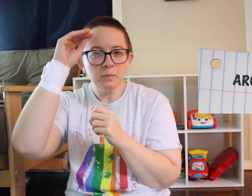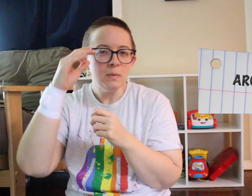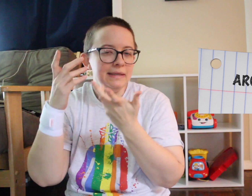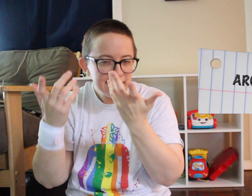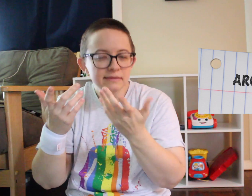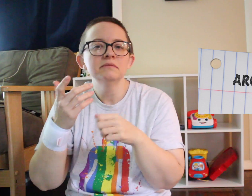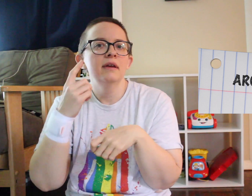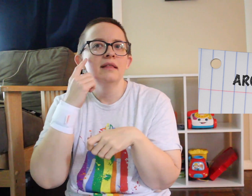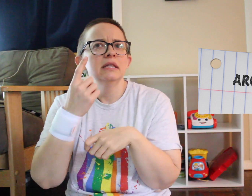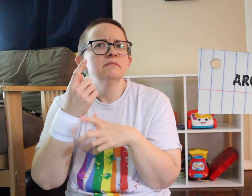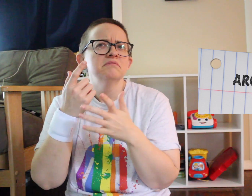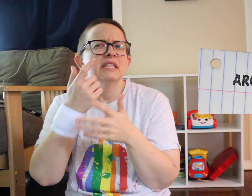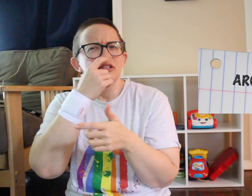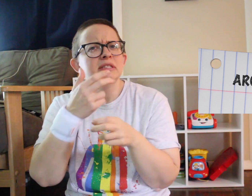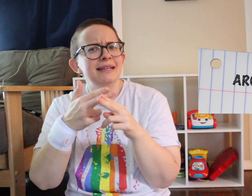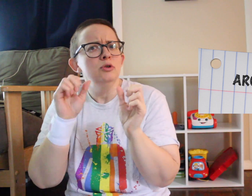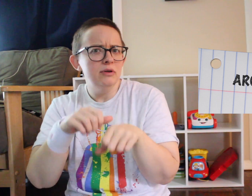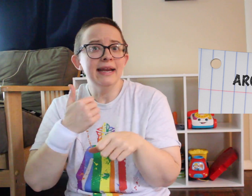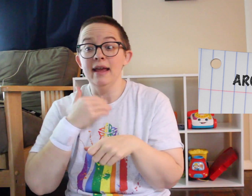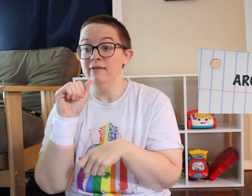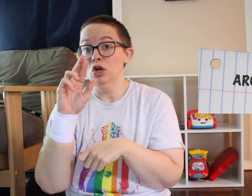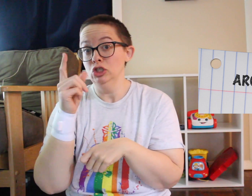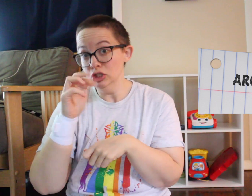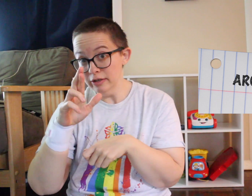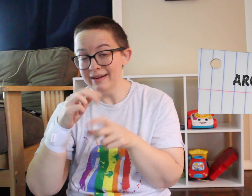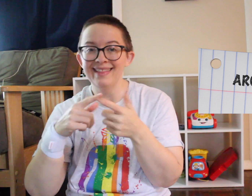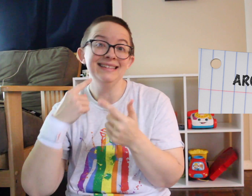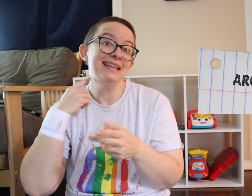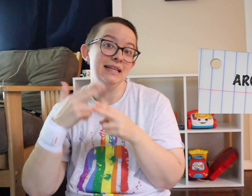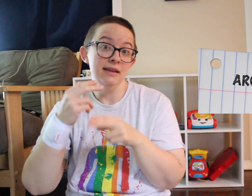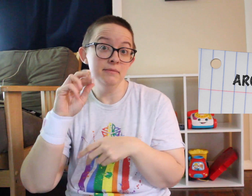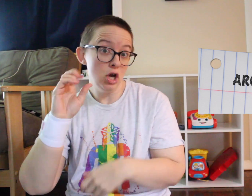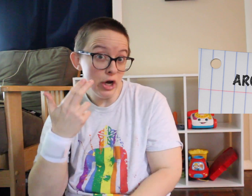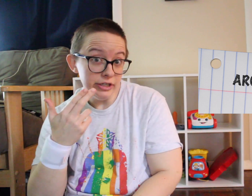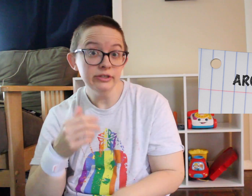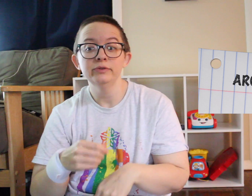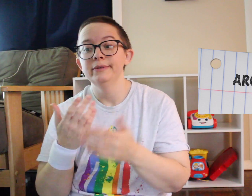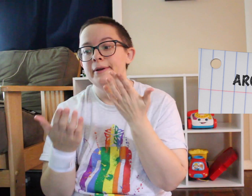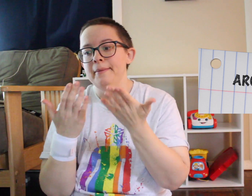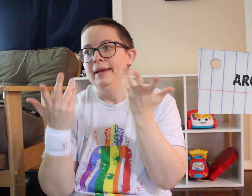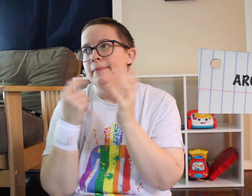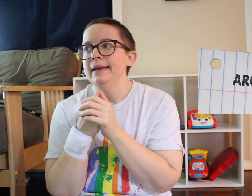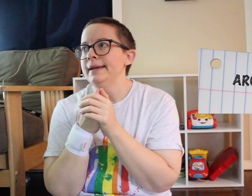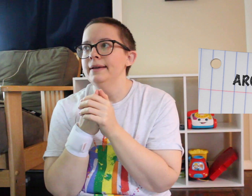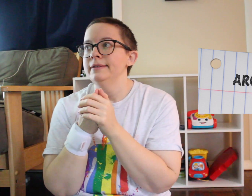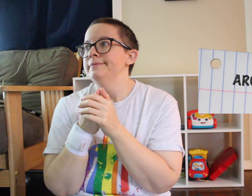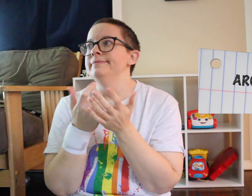It's more tend towards a boy name. I think you could do like Arch, maybe like Archer, and Arch is the